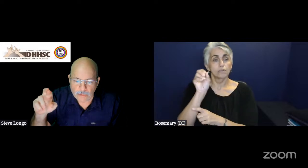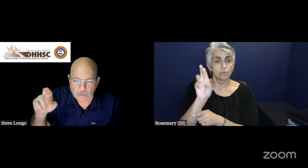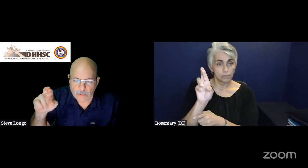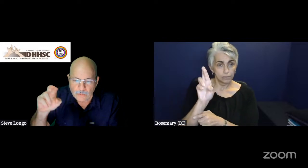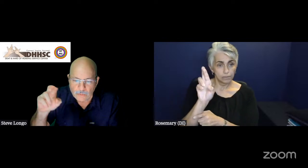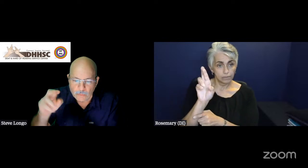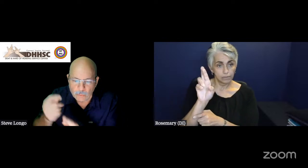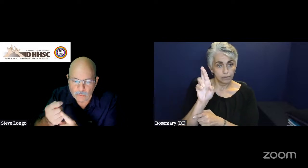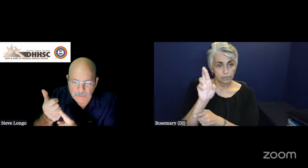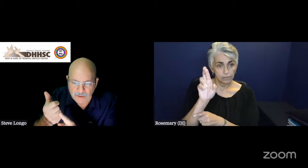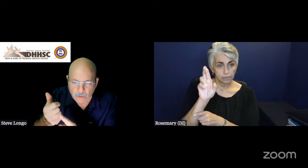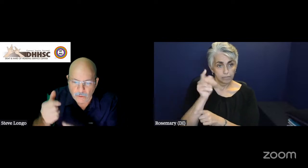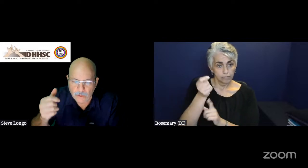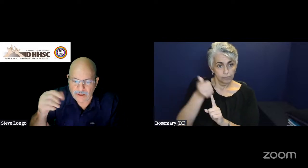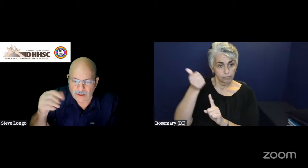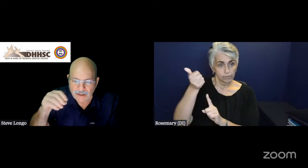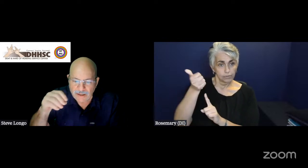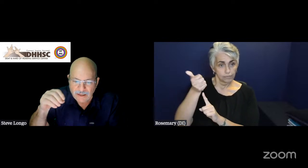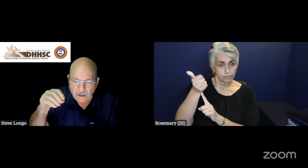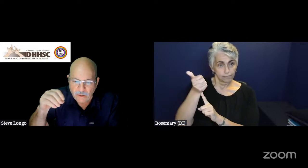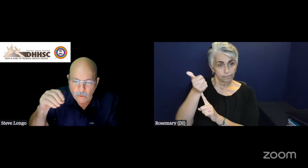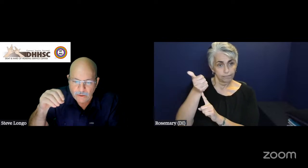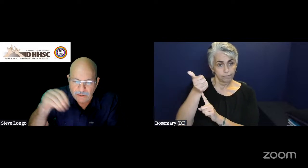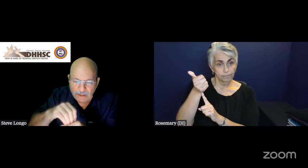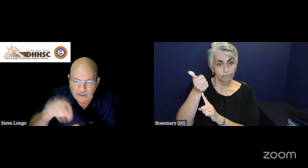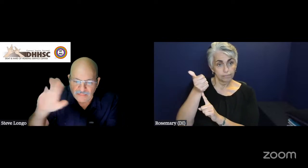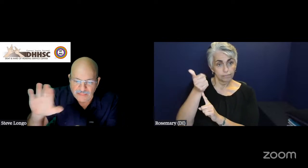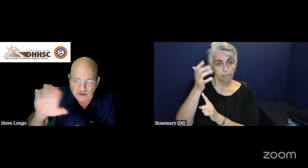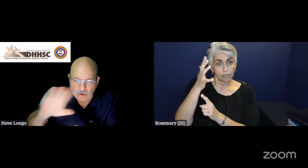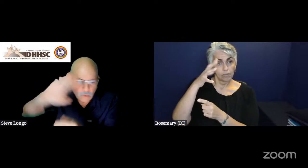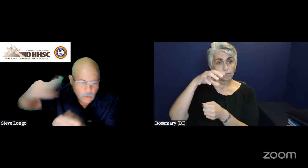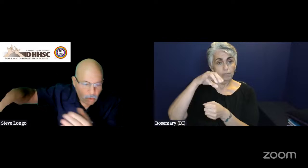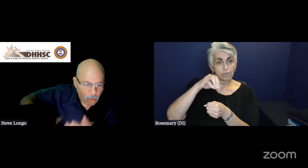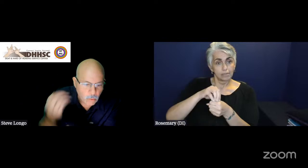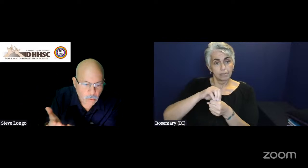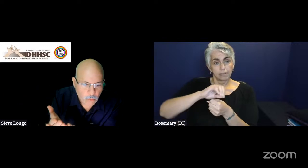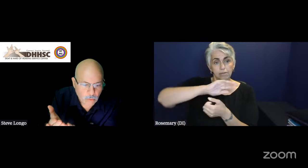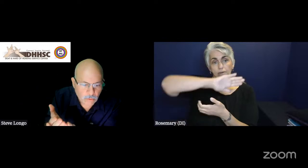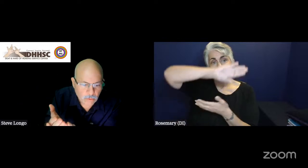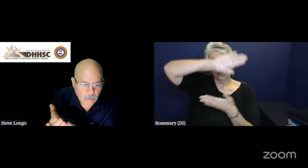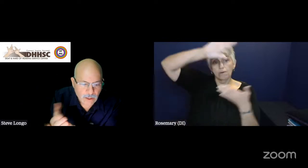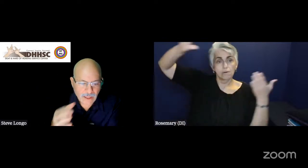It says the bylaws may be amended or eliminated